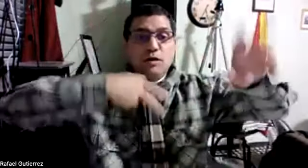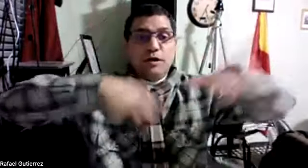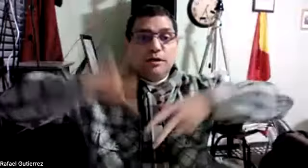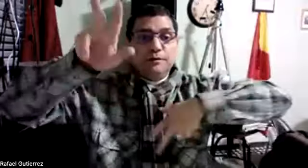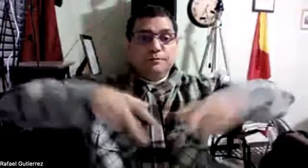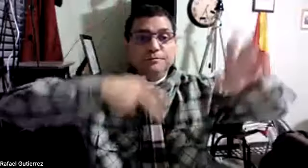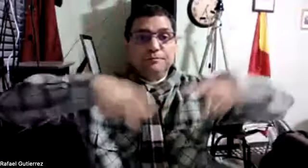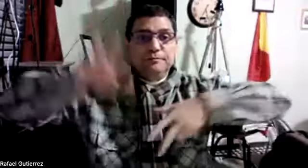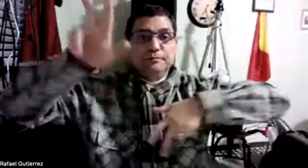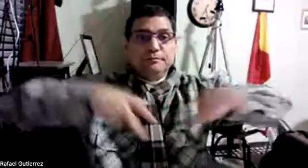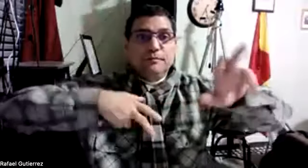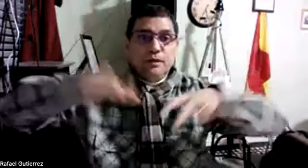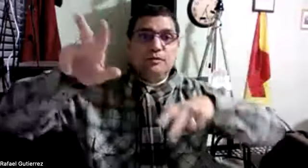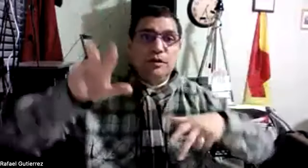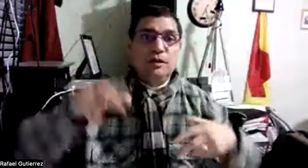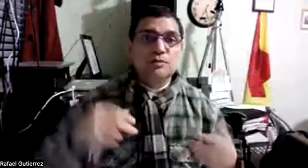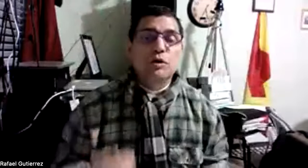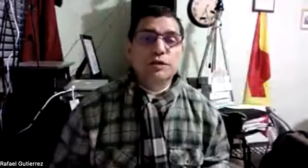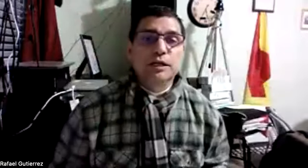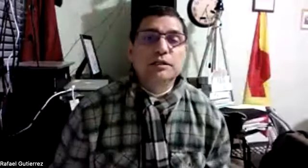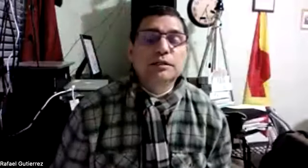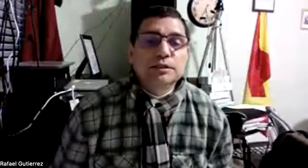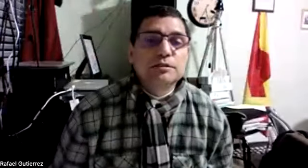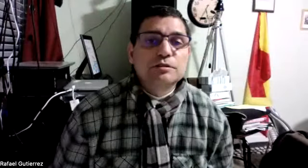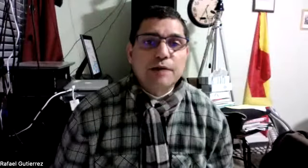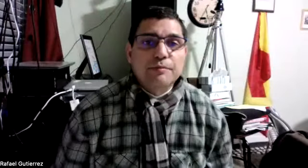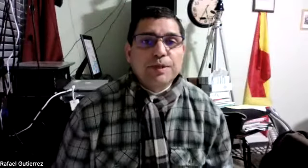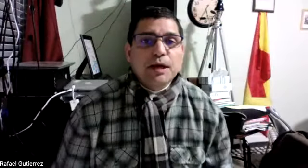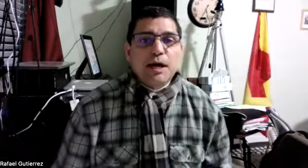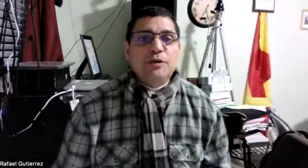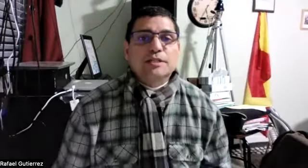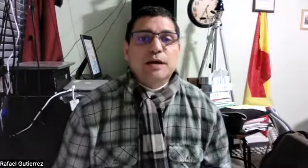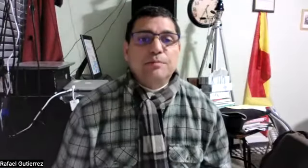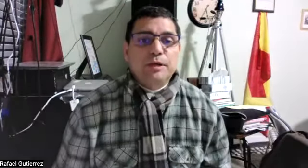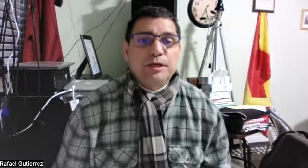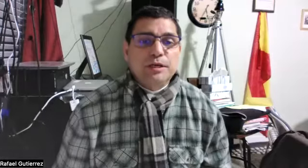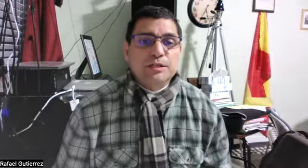walking. You see, it's more than two times. Another example is,